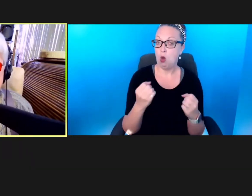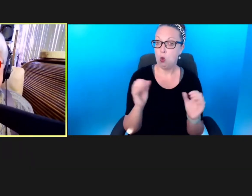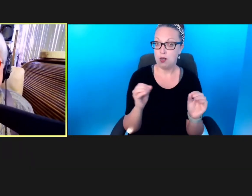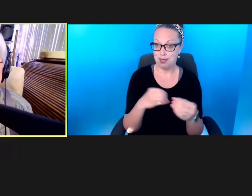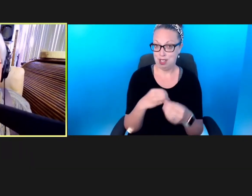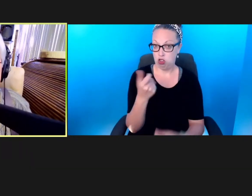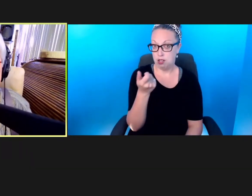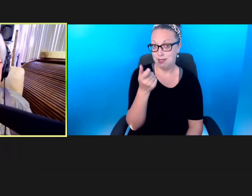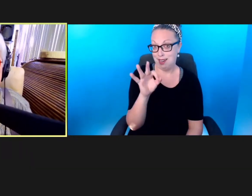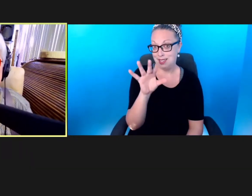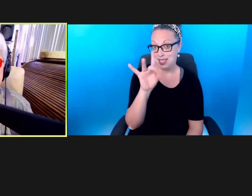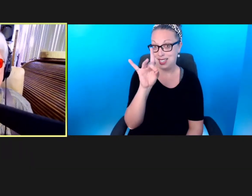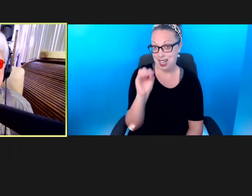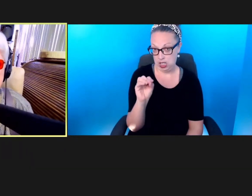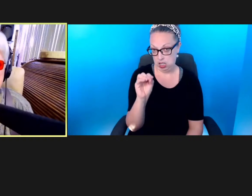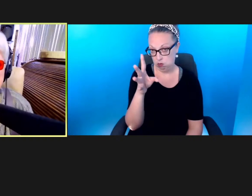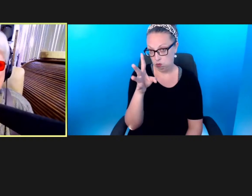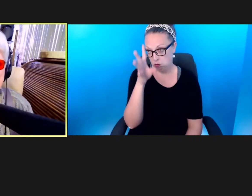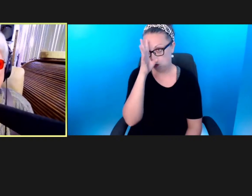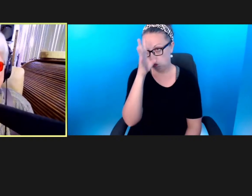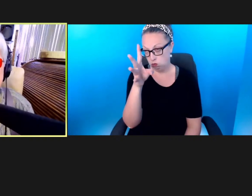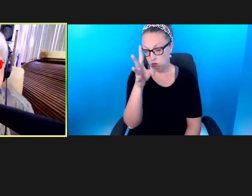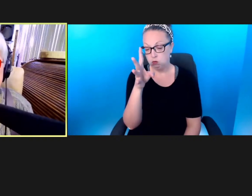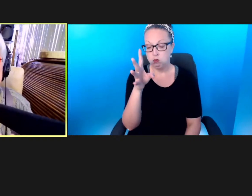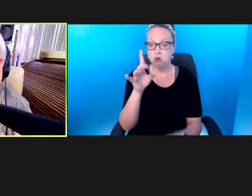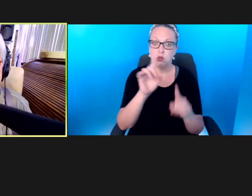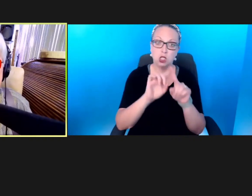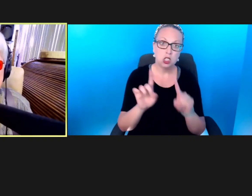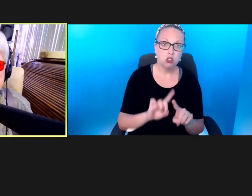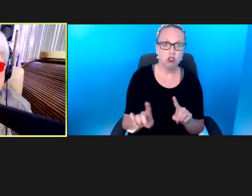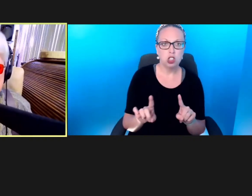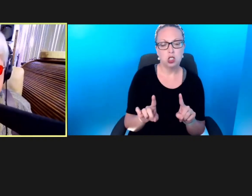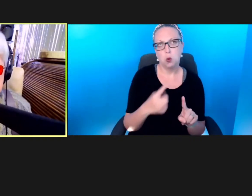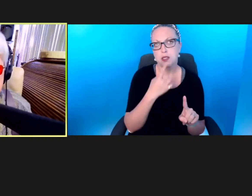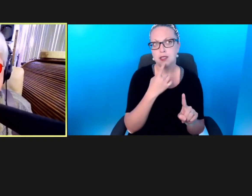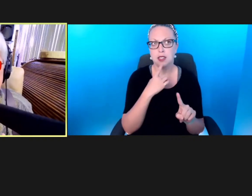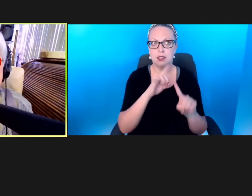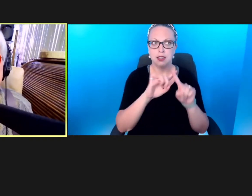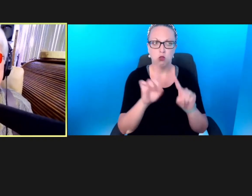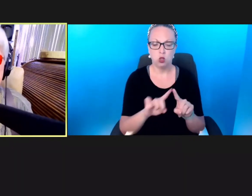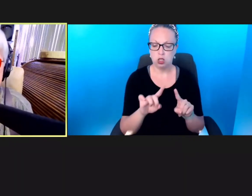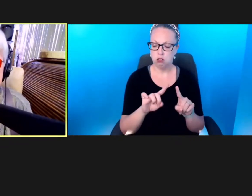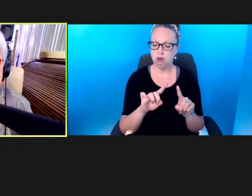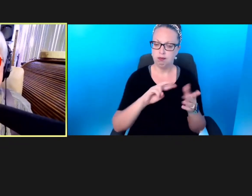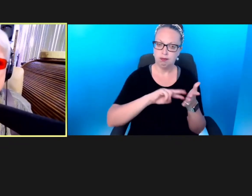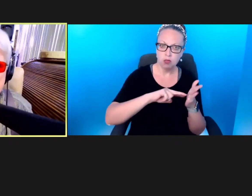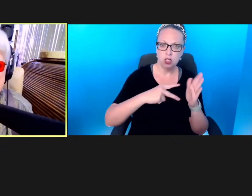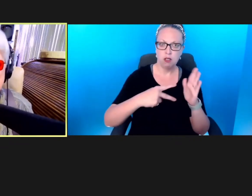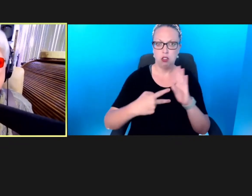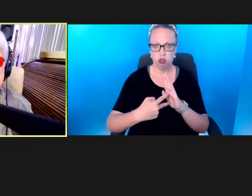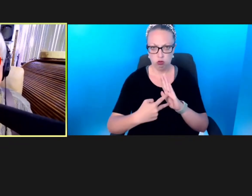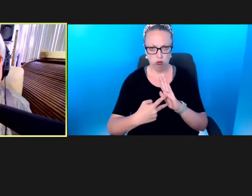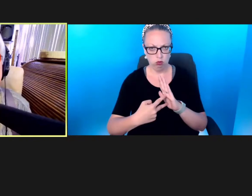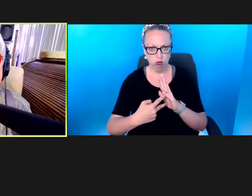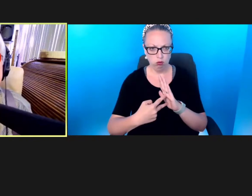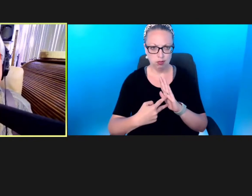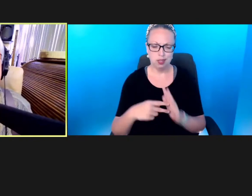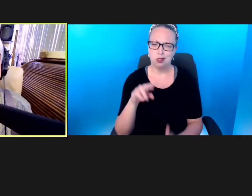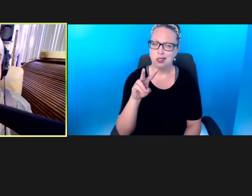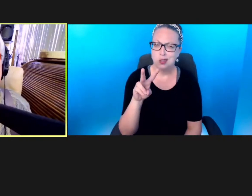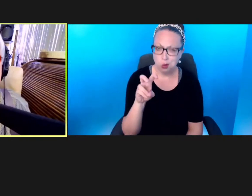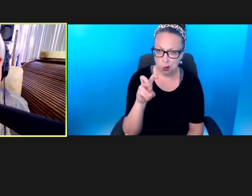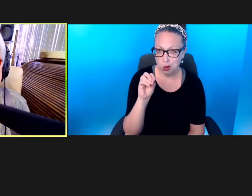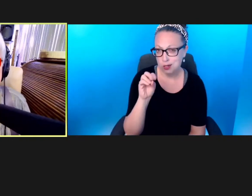1980 came up with different articulated definitions that there's a 207-page report